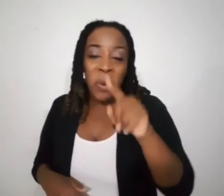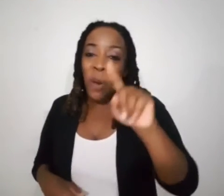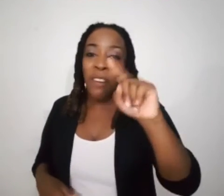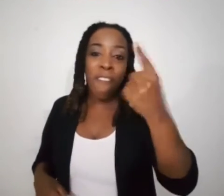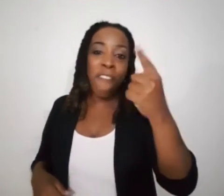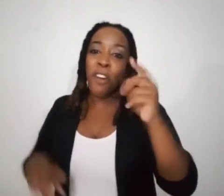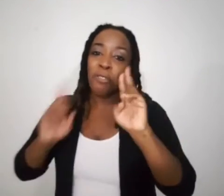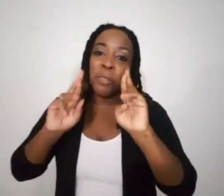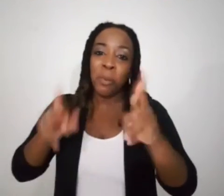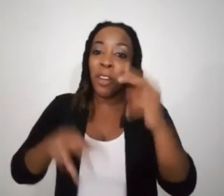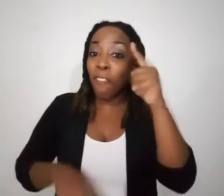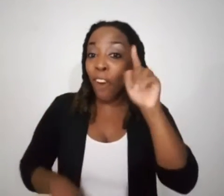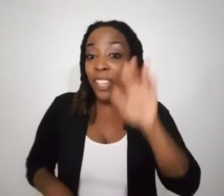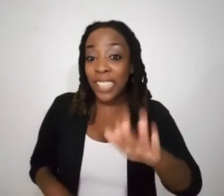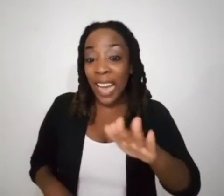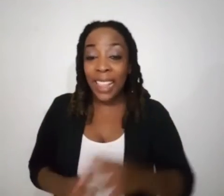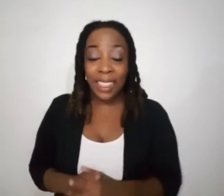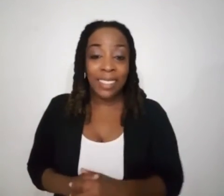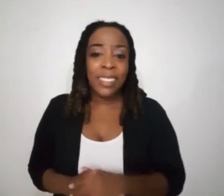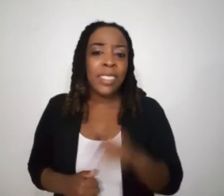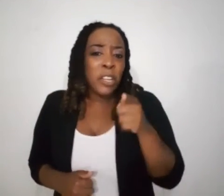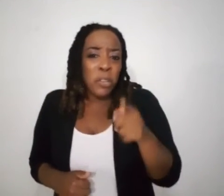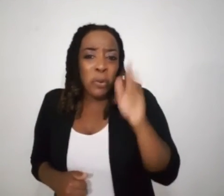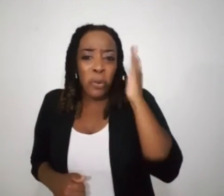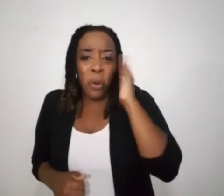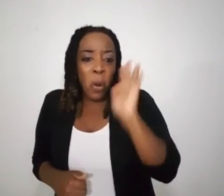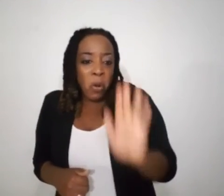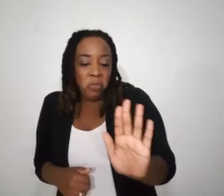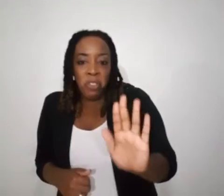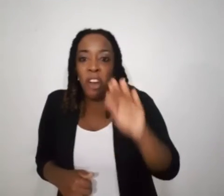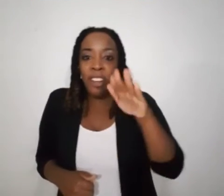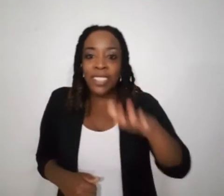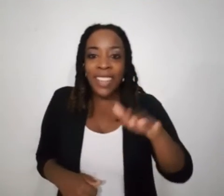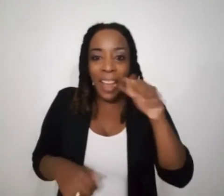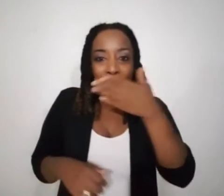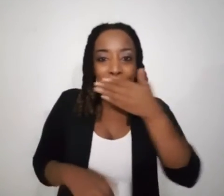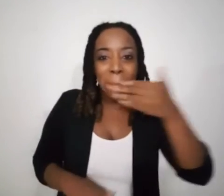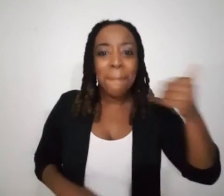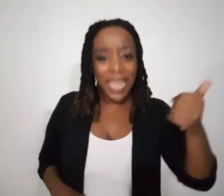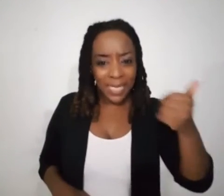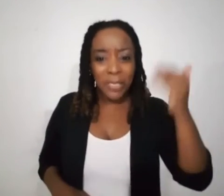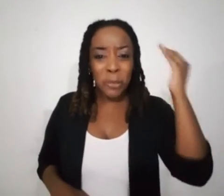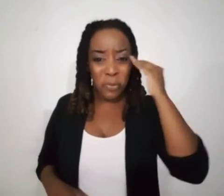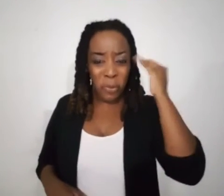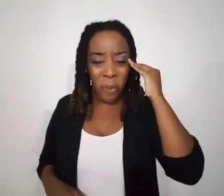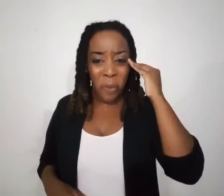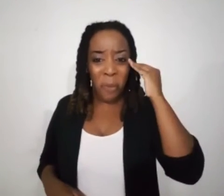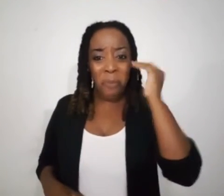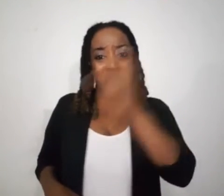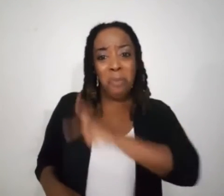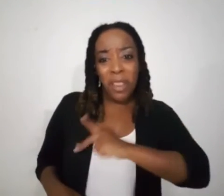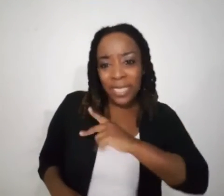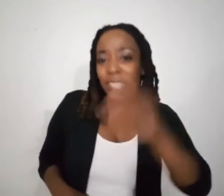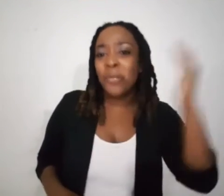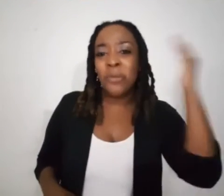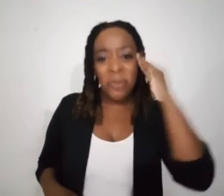always been that. You know your child best, and you've got this.